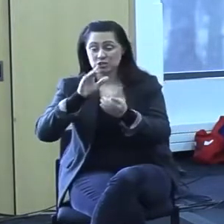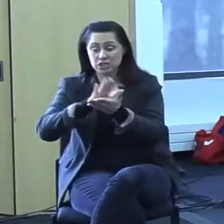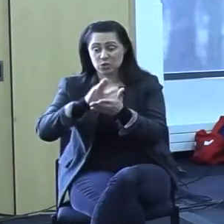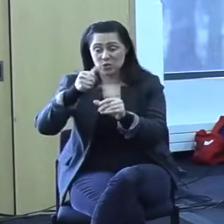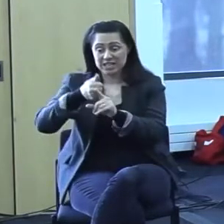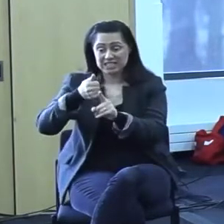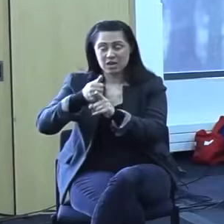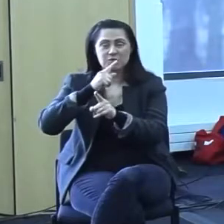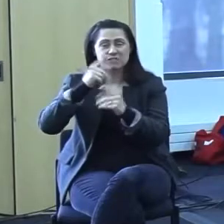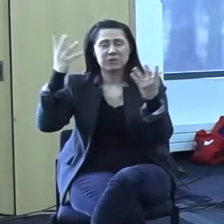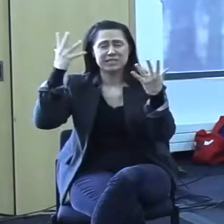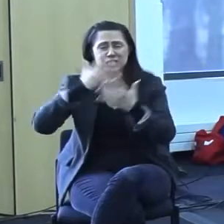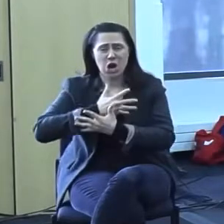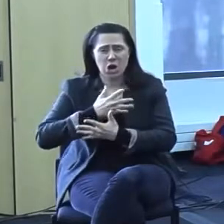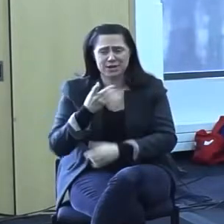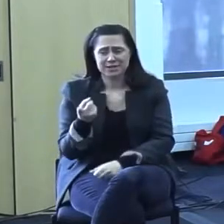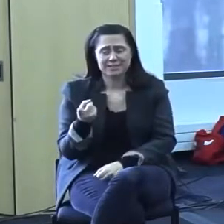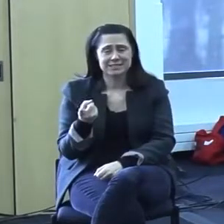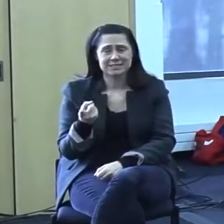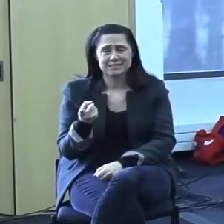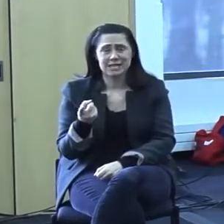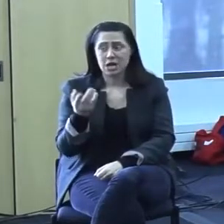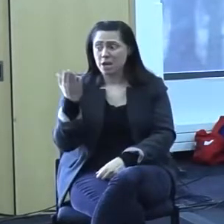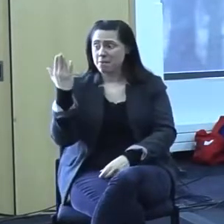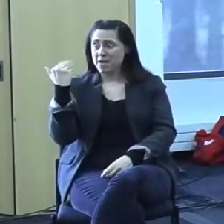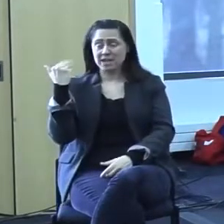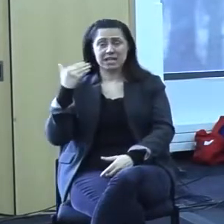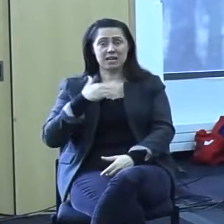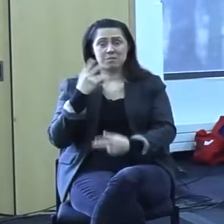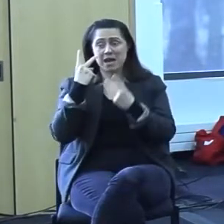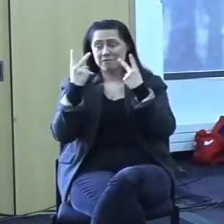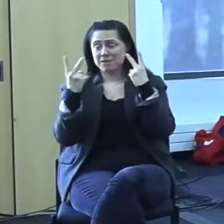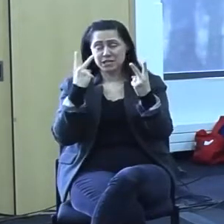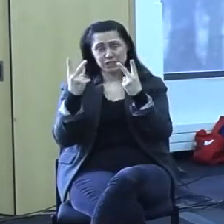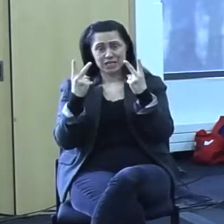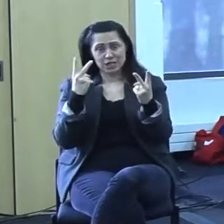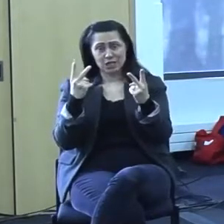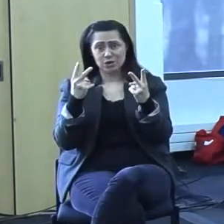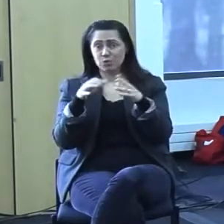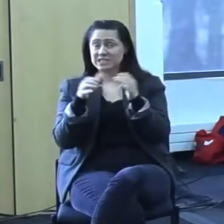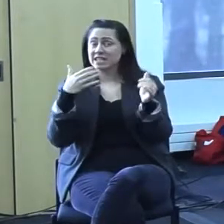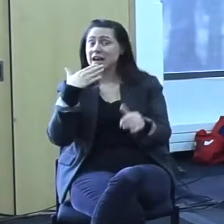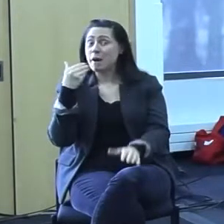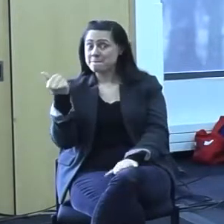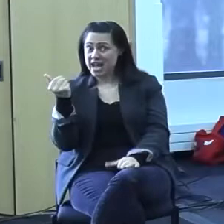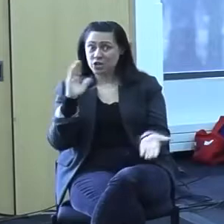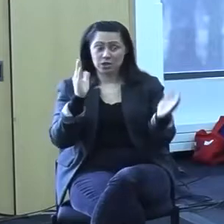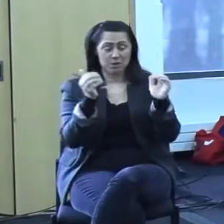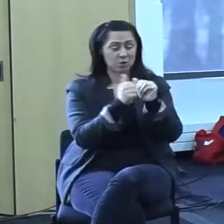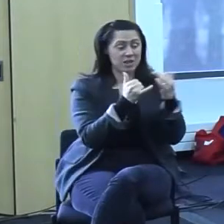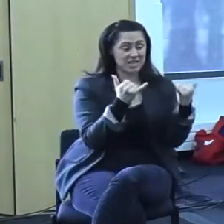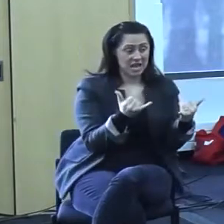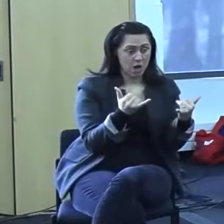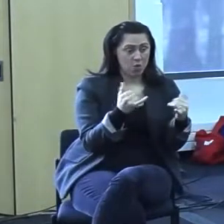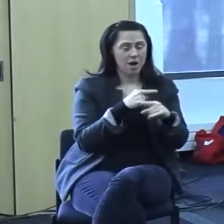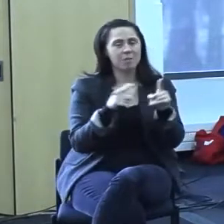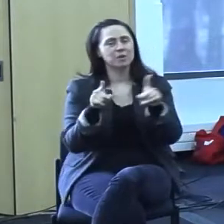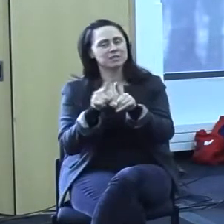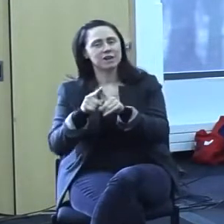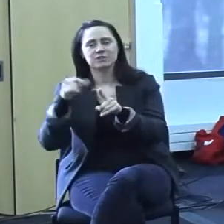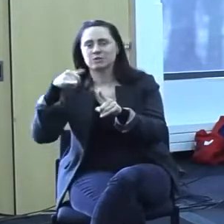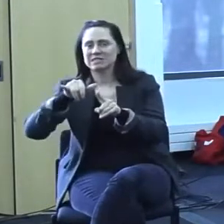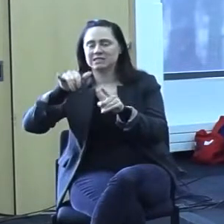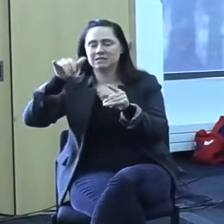very dark. And back then, my vision was a lot better than it is now, but it was also